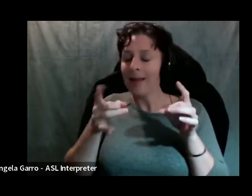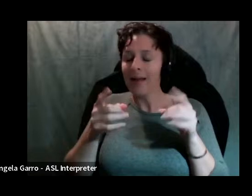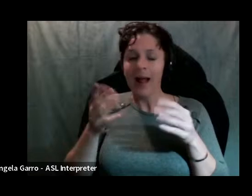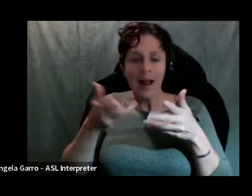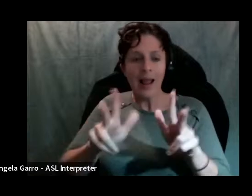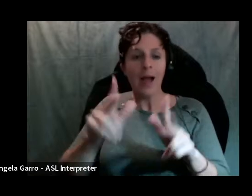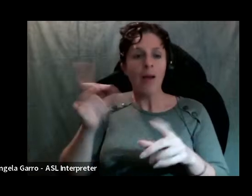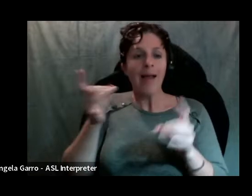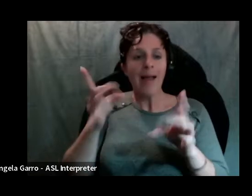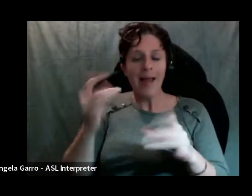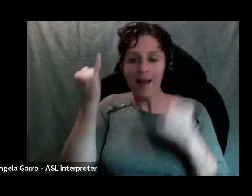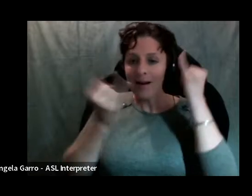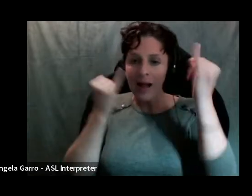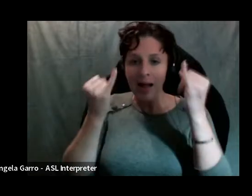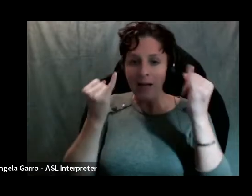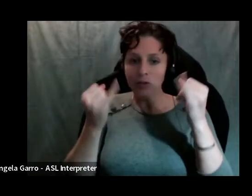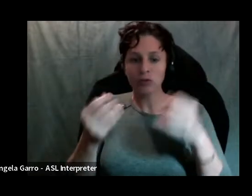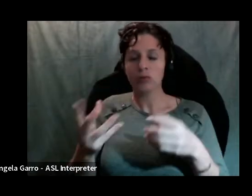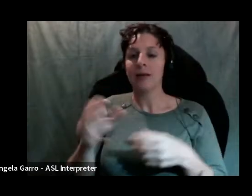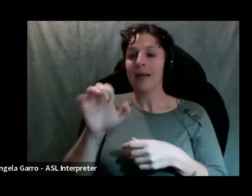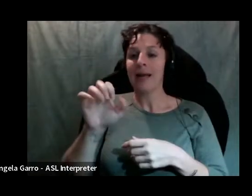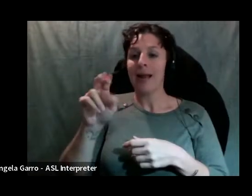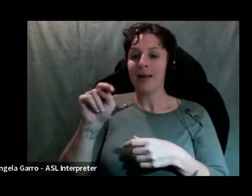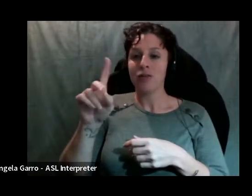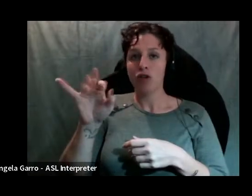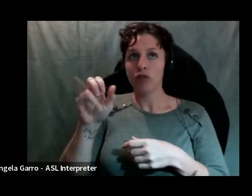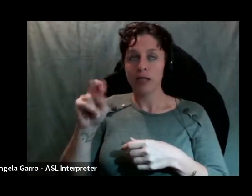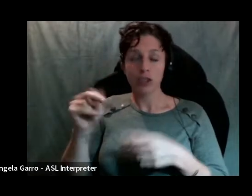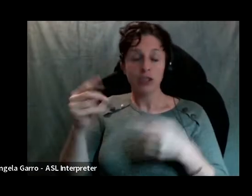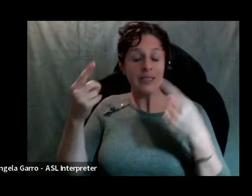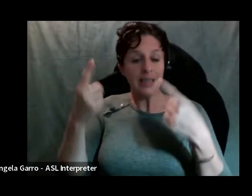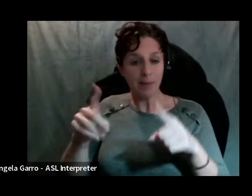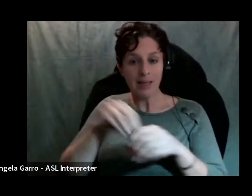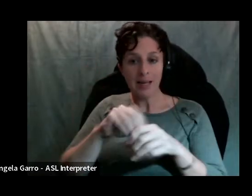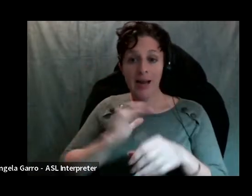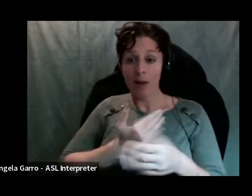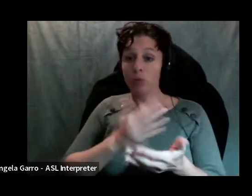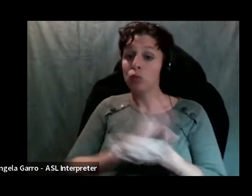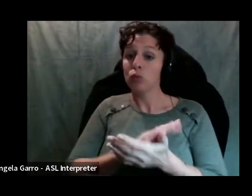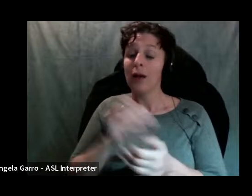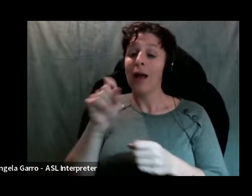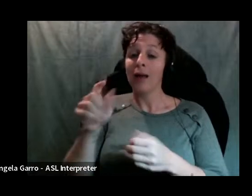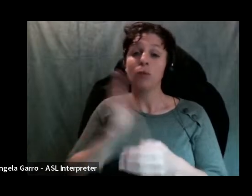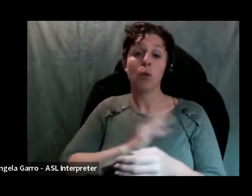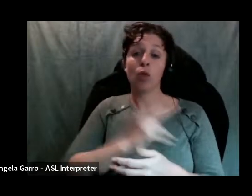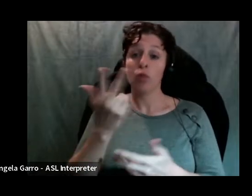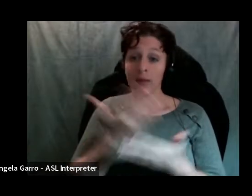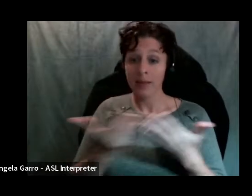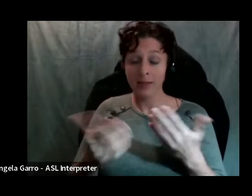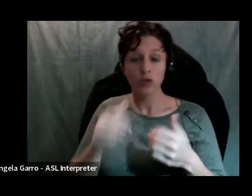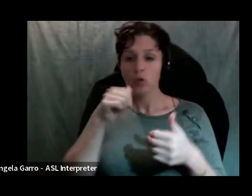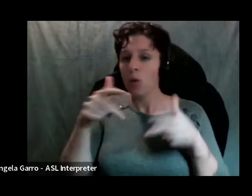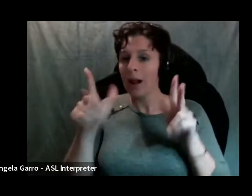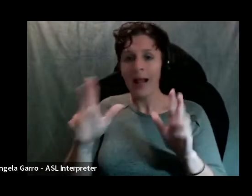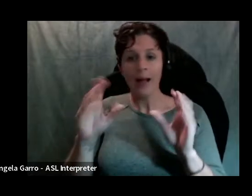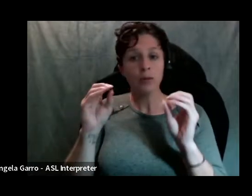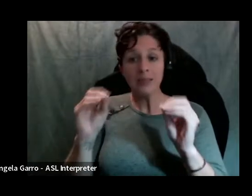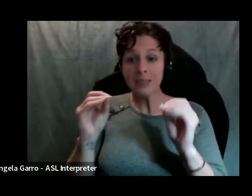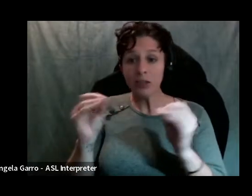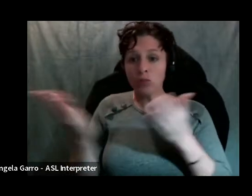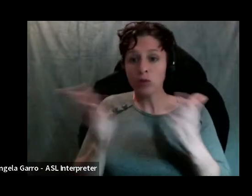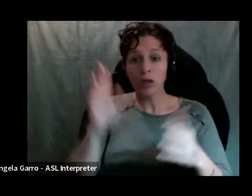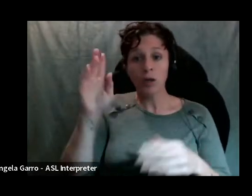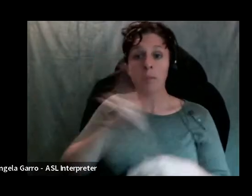indoctrination to live in our schools. I would like to ask the board for 3 things. Do not allow teachers to bring their personal